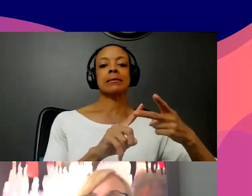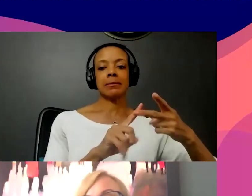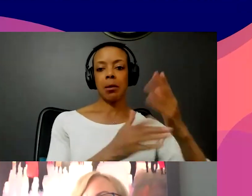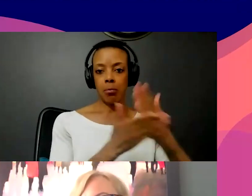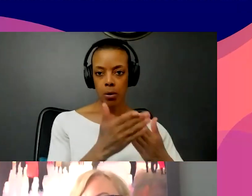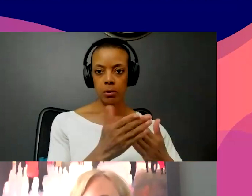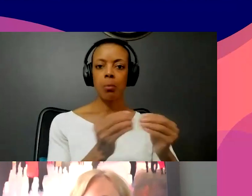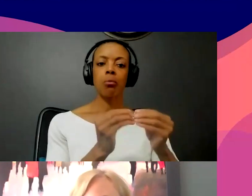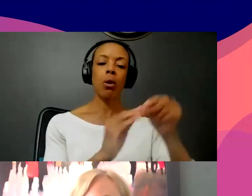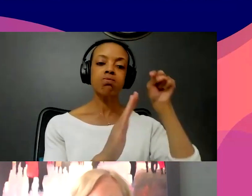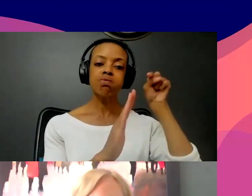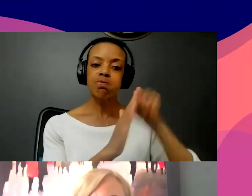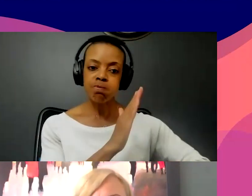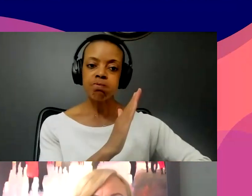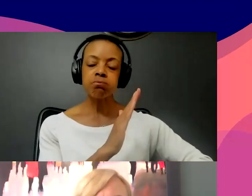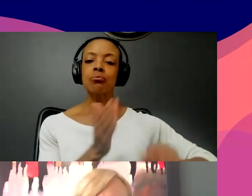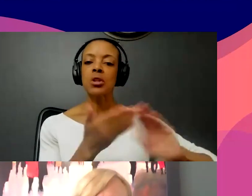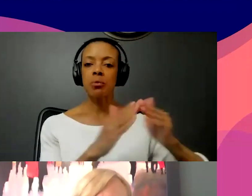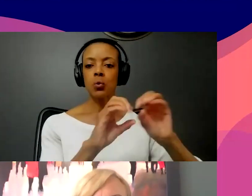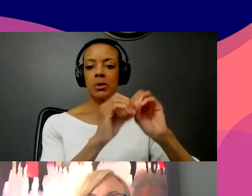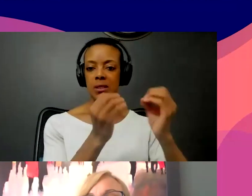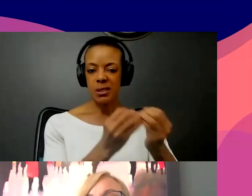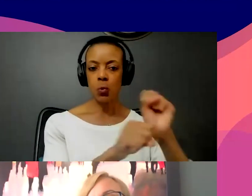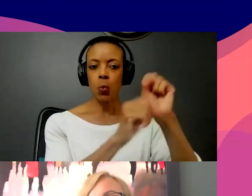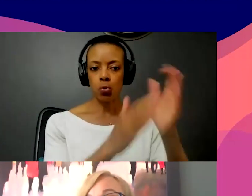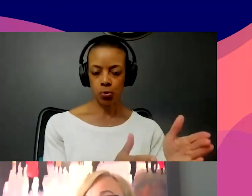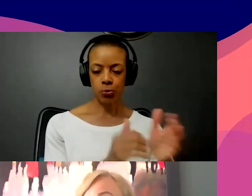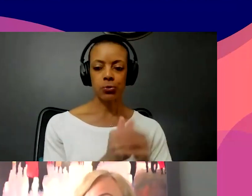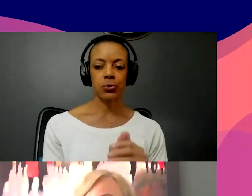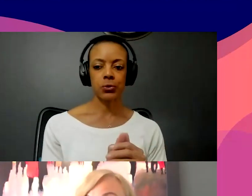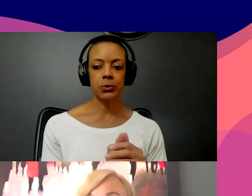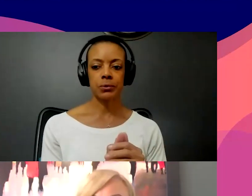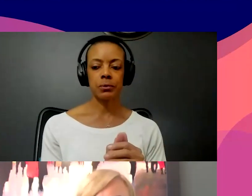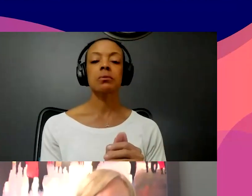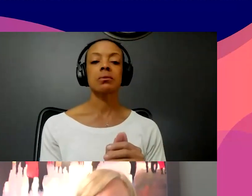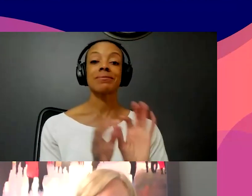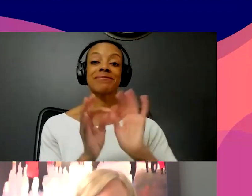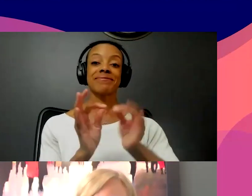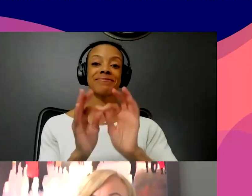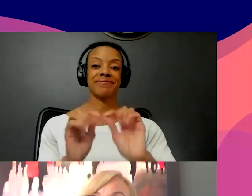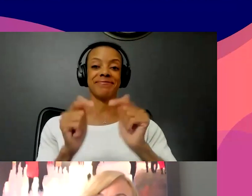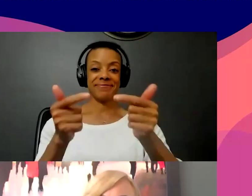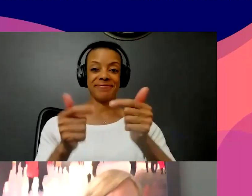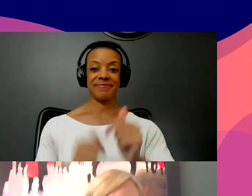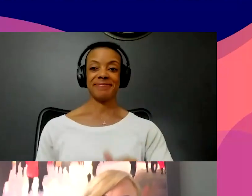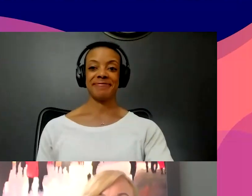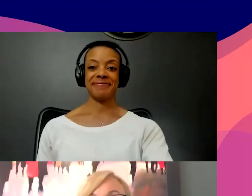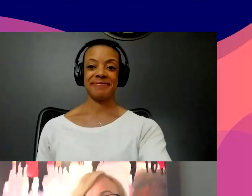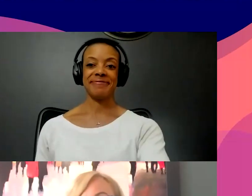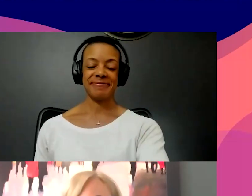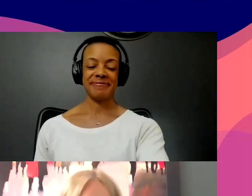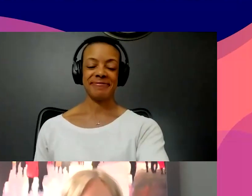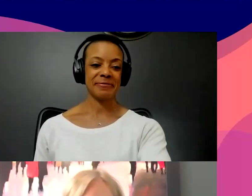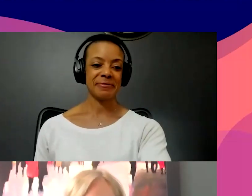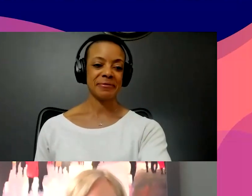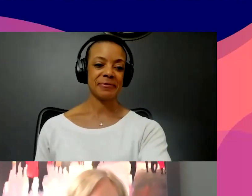is for community organization workers. We did a usability studies with caregivers